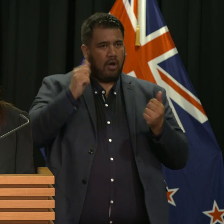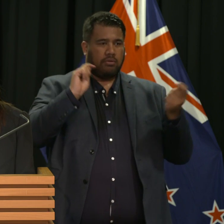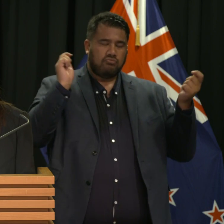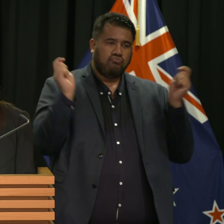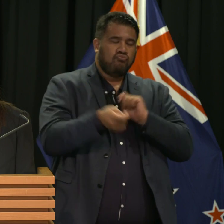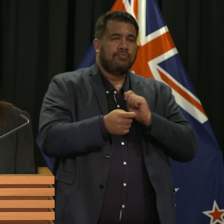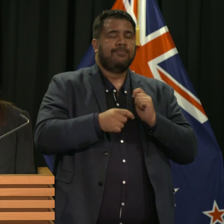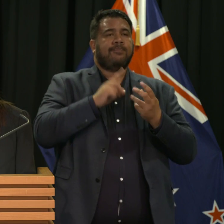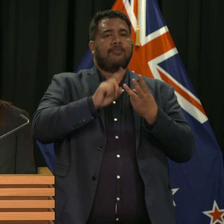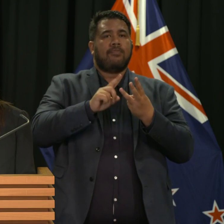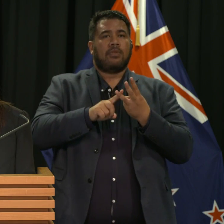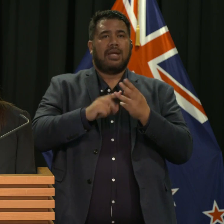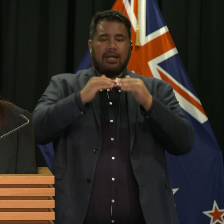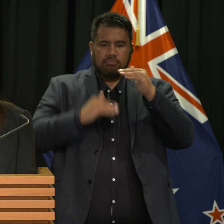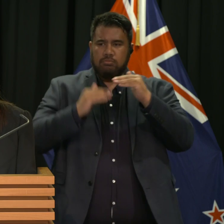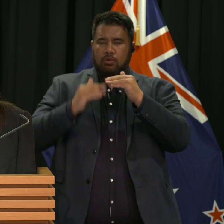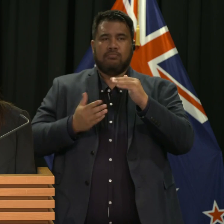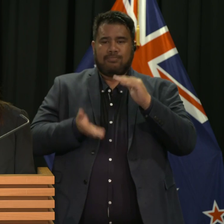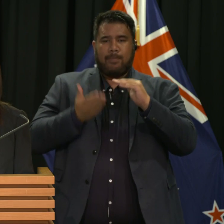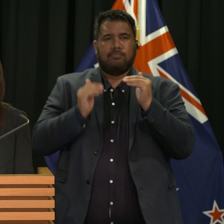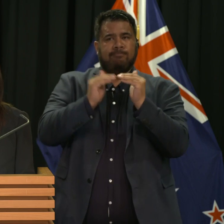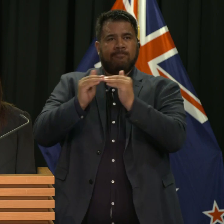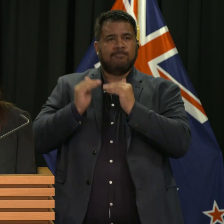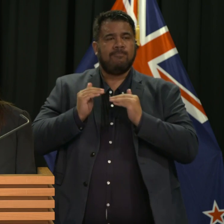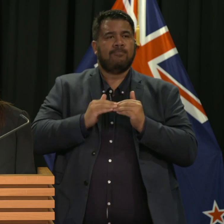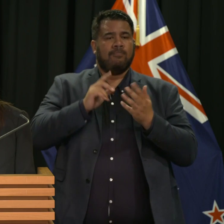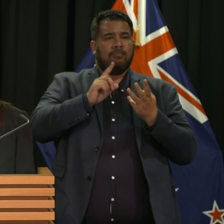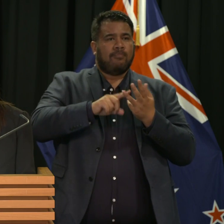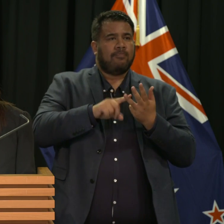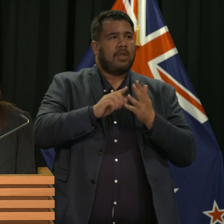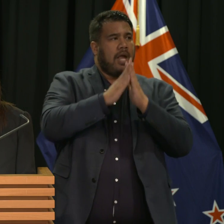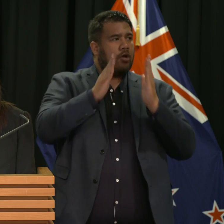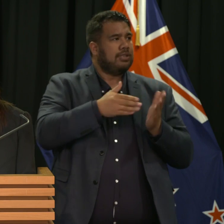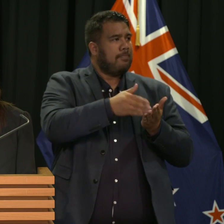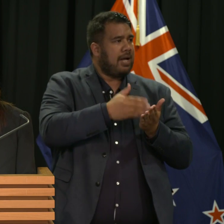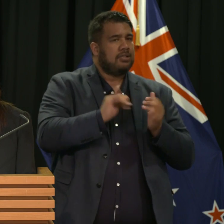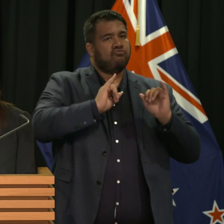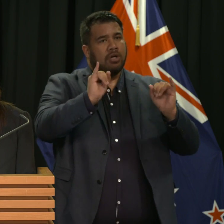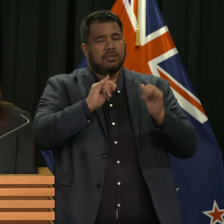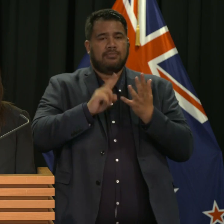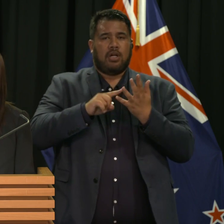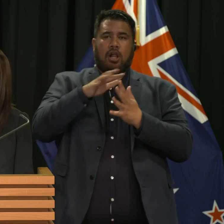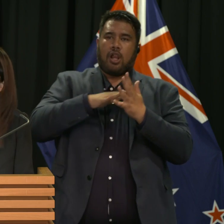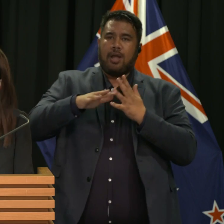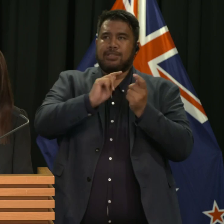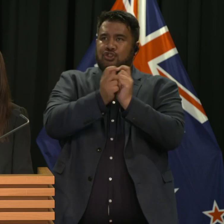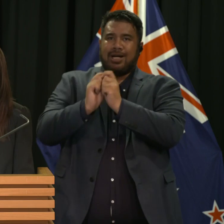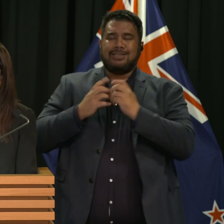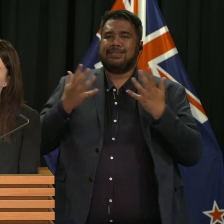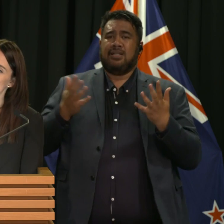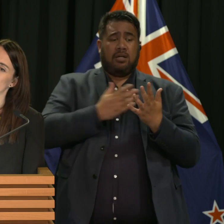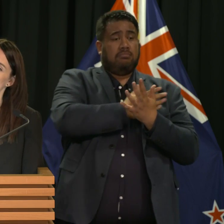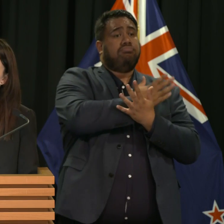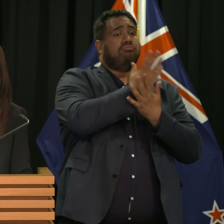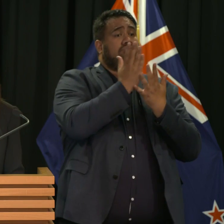dealing with inequality, is dealing with the crisis in our housing market, is climate change. There are a range of